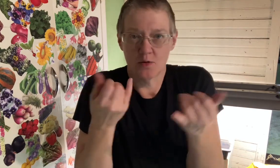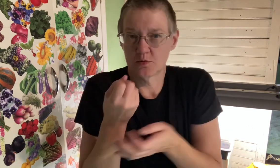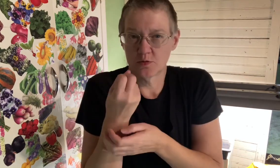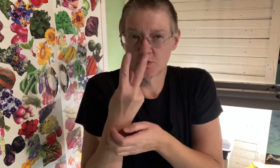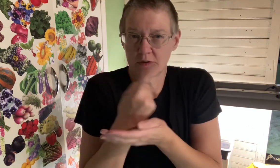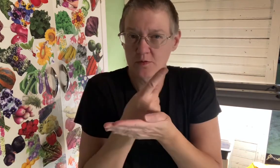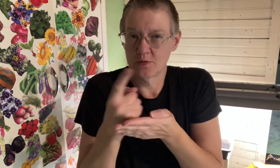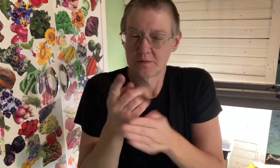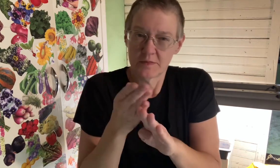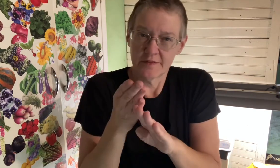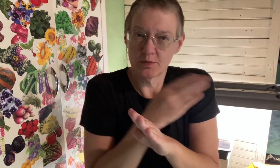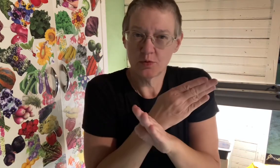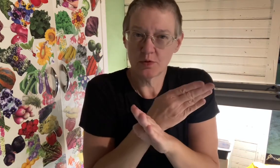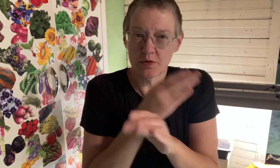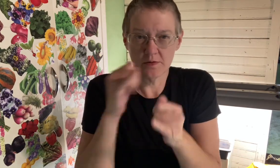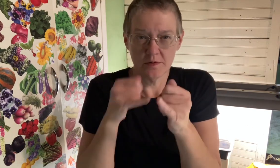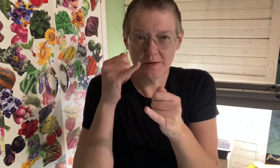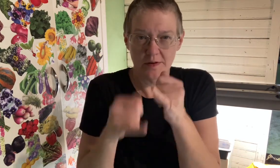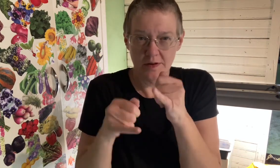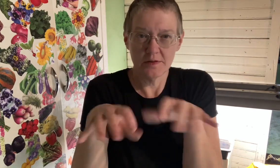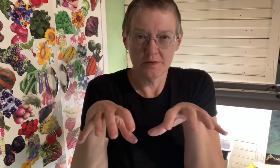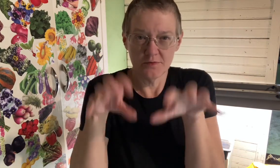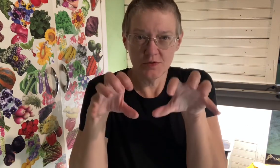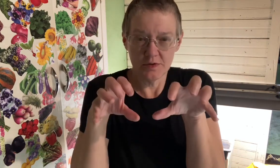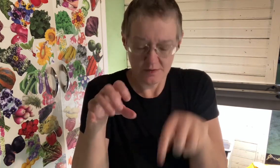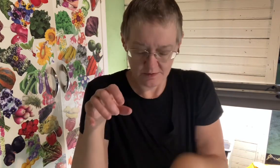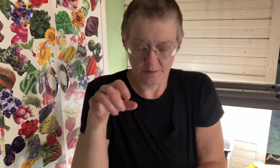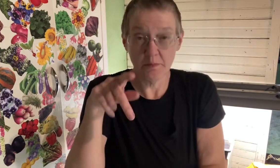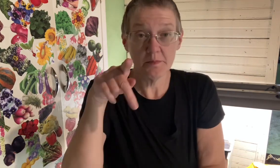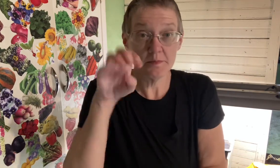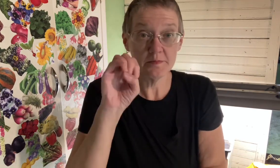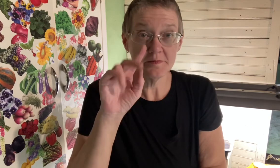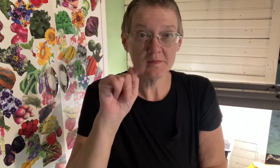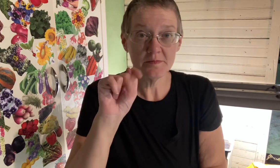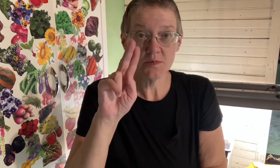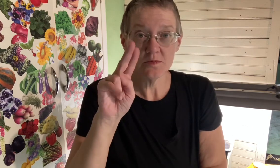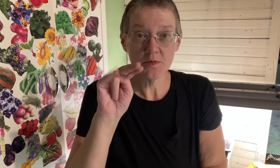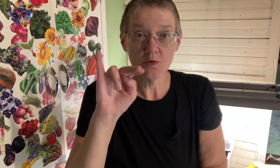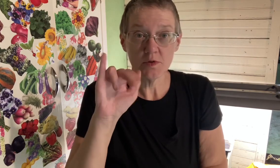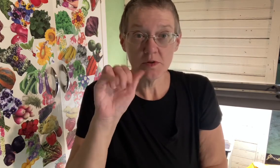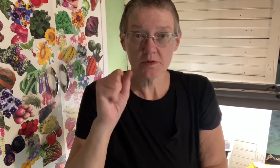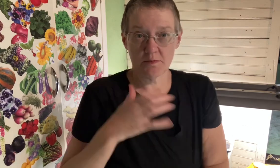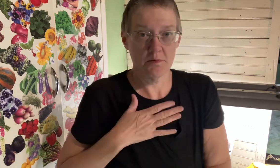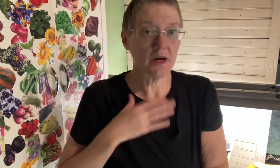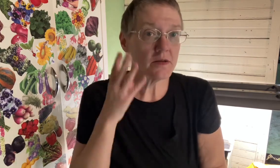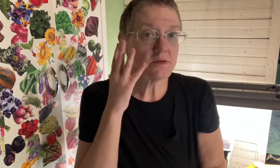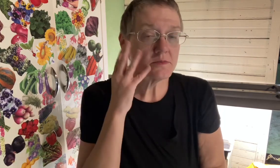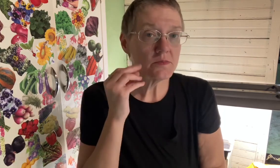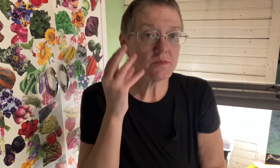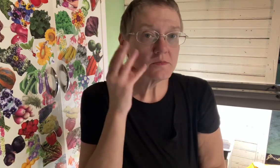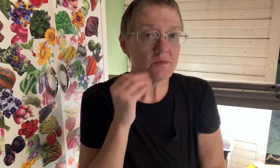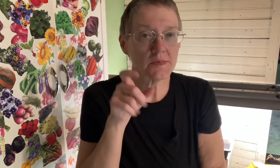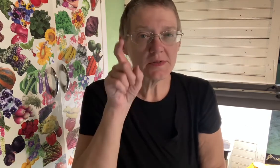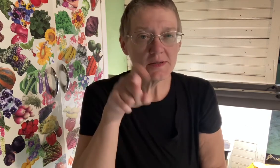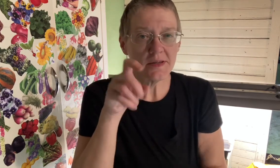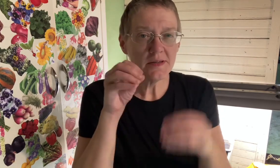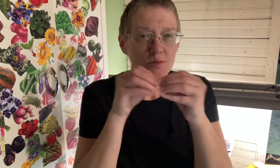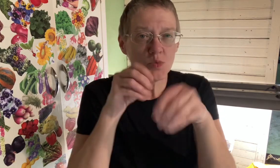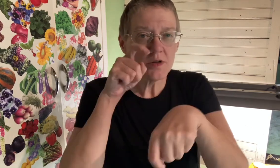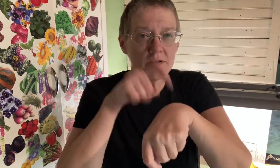And both of these seeds need to be started 12 weeks before the last freeze. Now, the petunias, from my experience, they